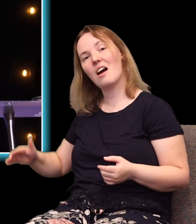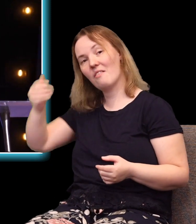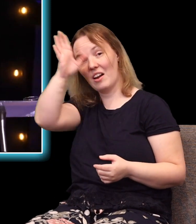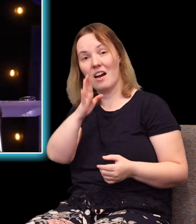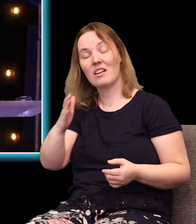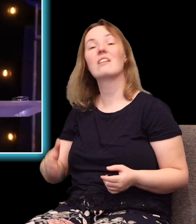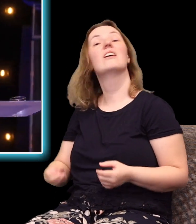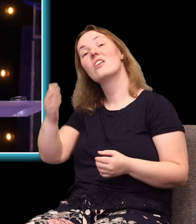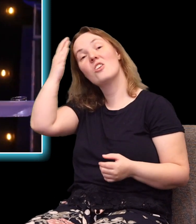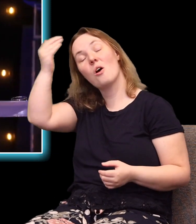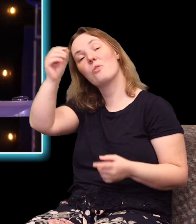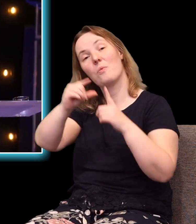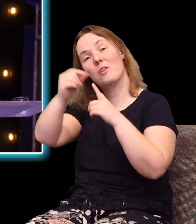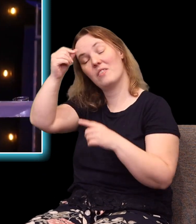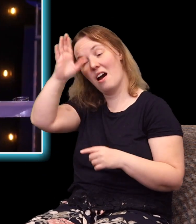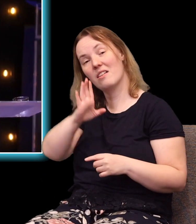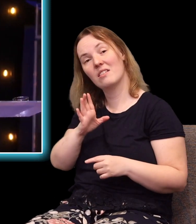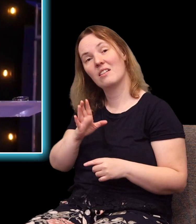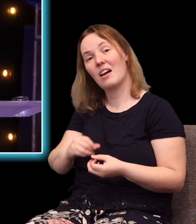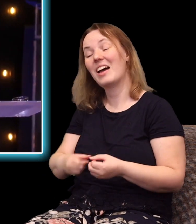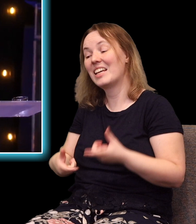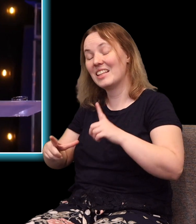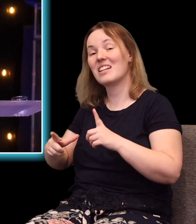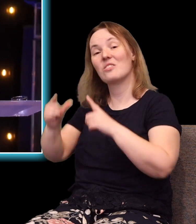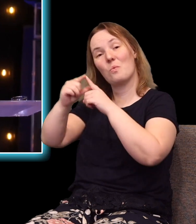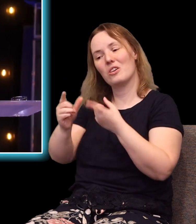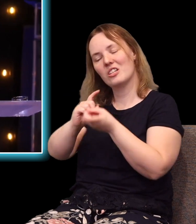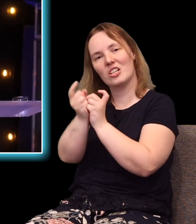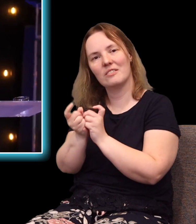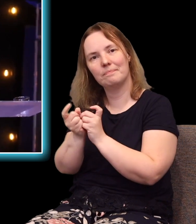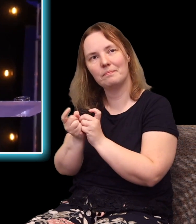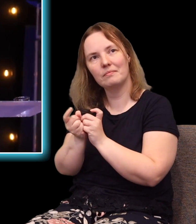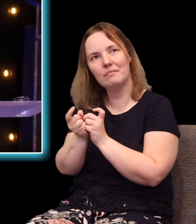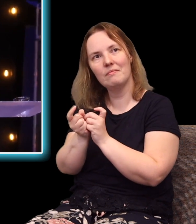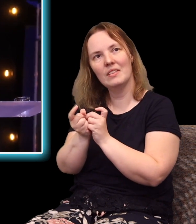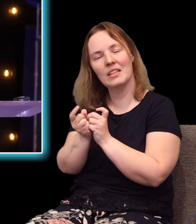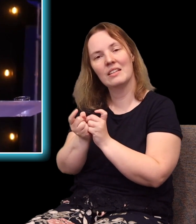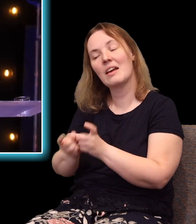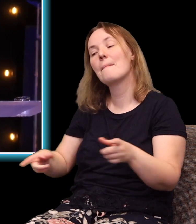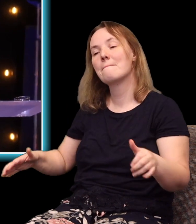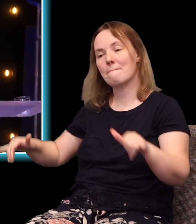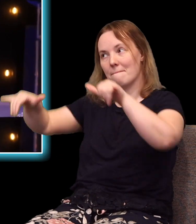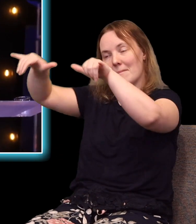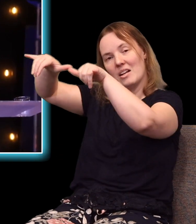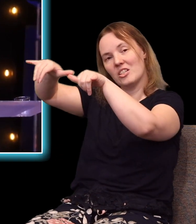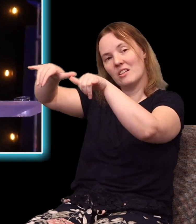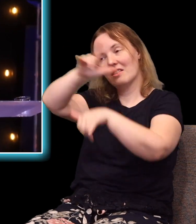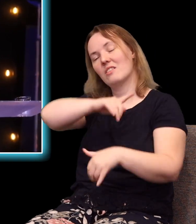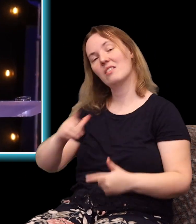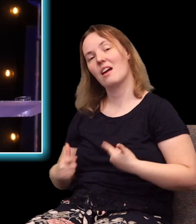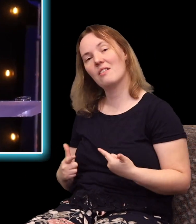them, obey the word of truth, and they allow the word to change them. They align their life with the image of